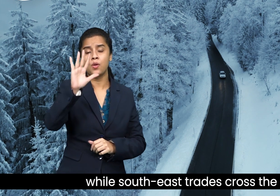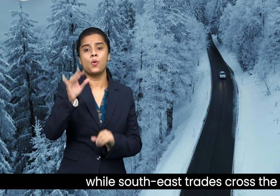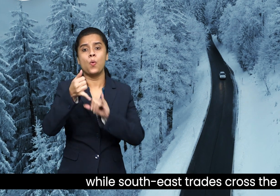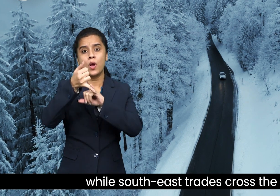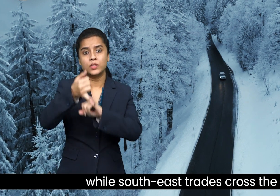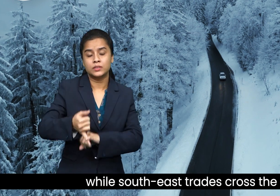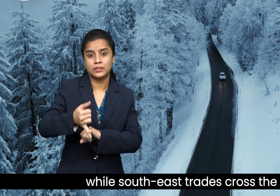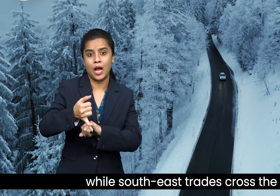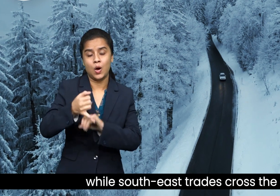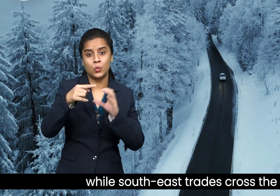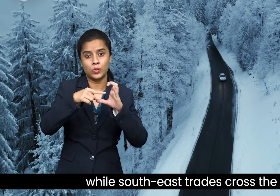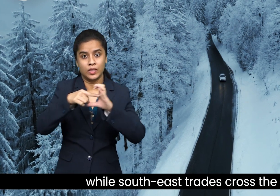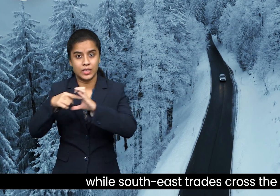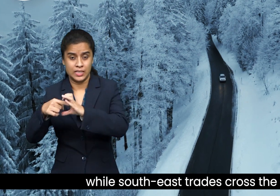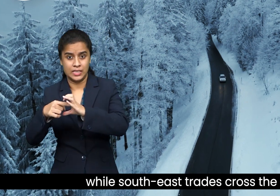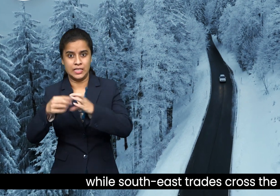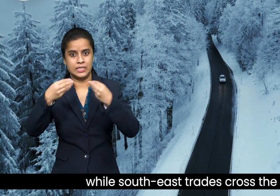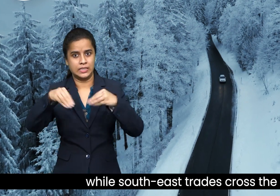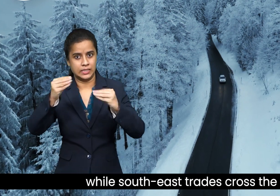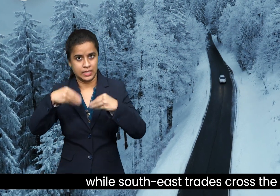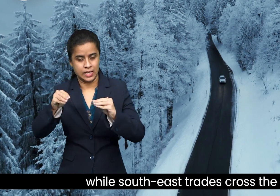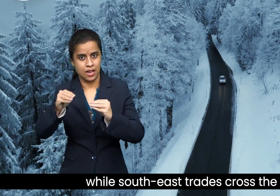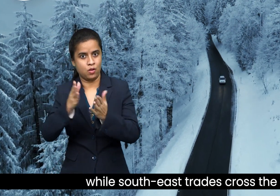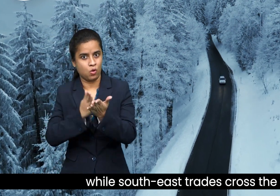southeast trades cross the equator.